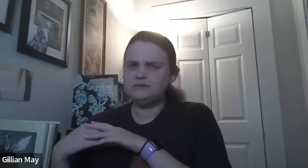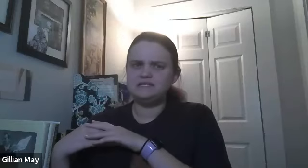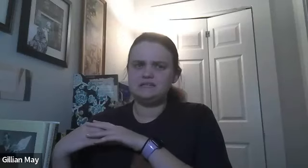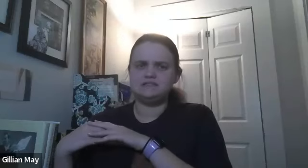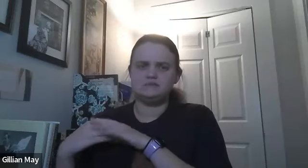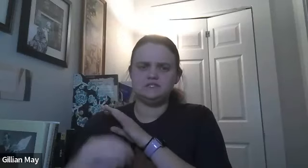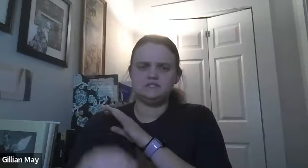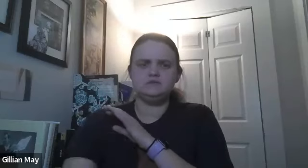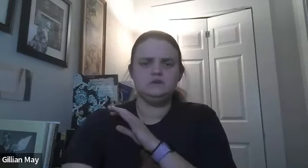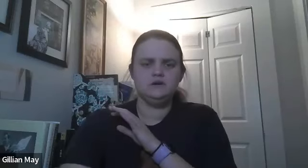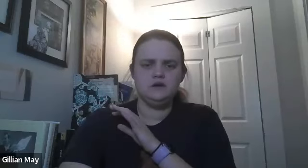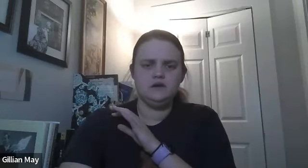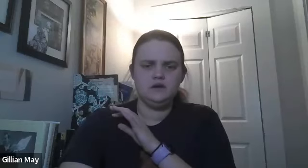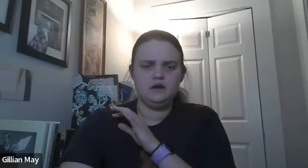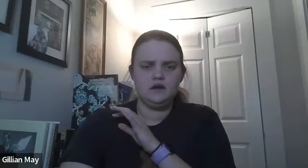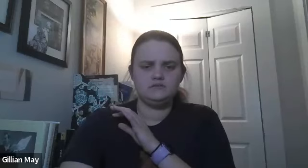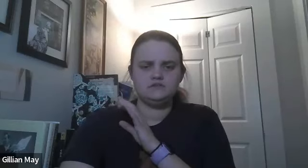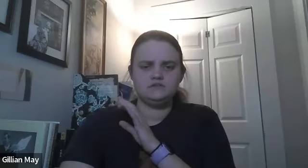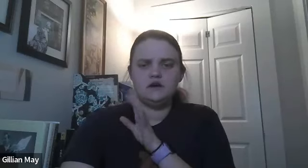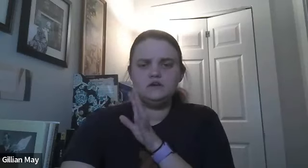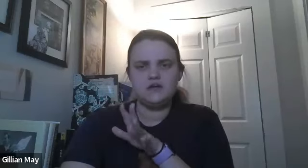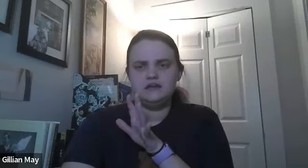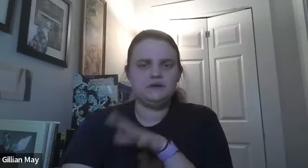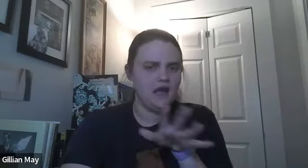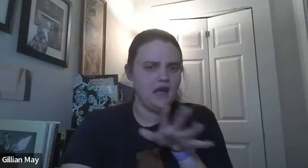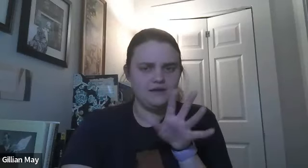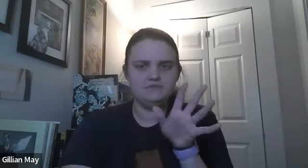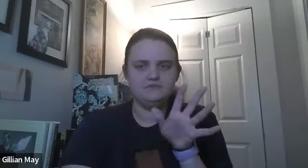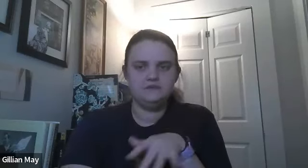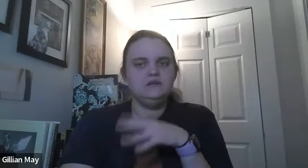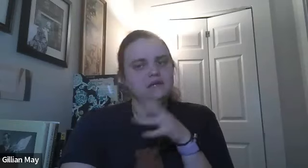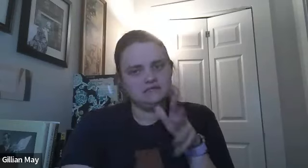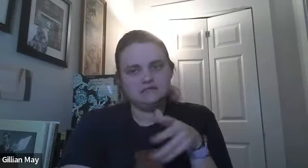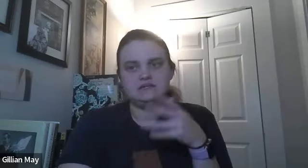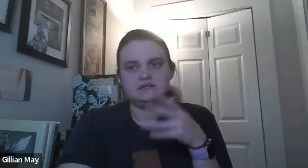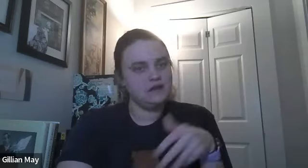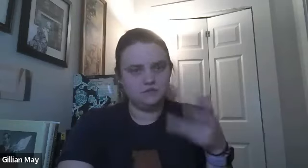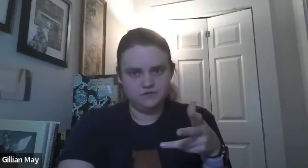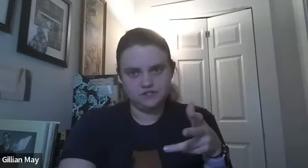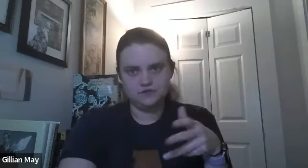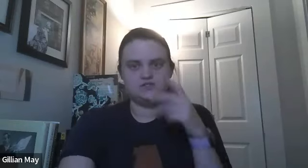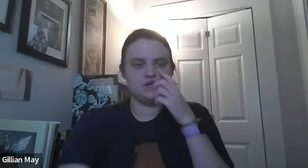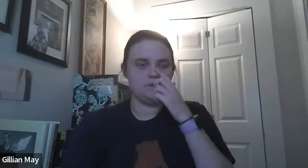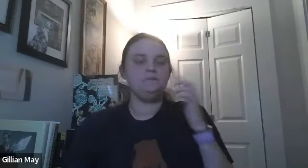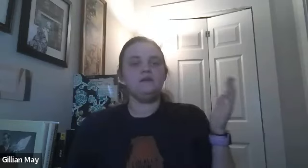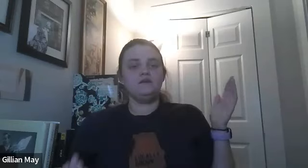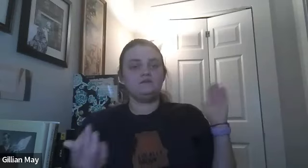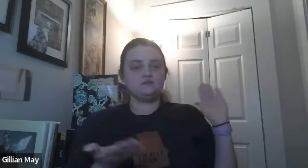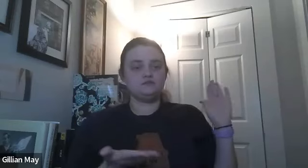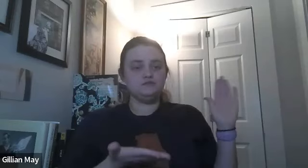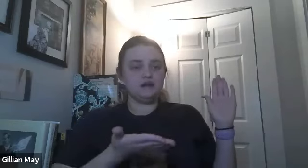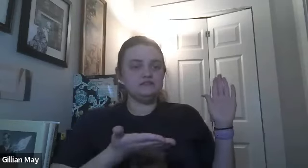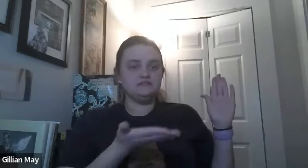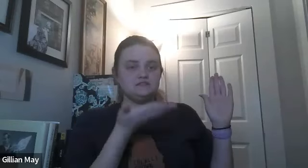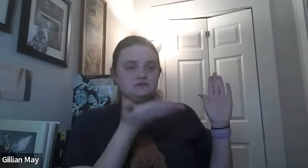we did nice to meet you. Okay, so I'll show that. And if we have, it's a nice little extra refresher. So first we'll do nice. So